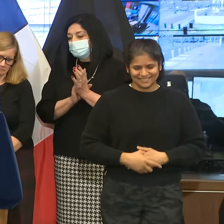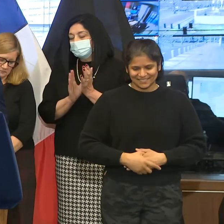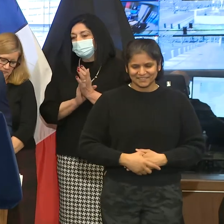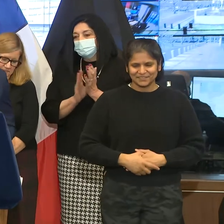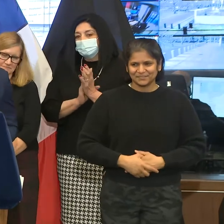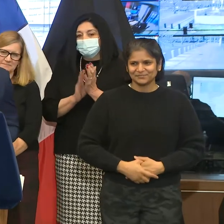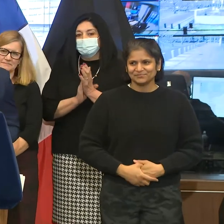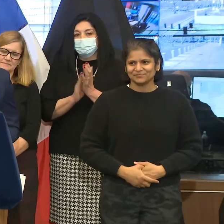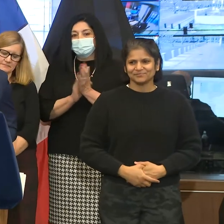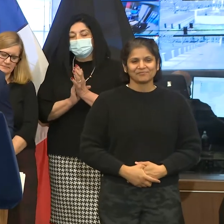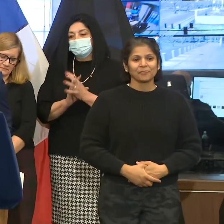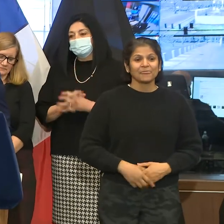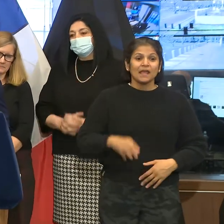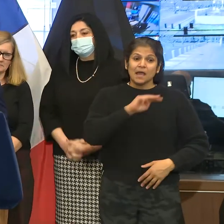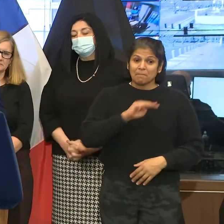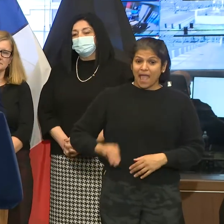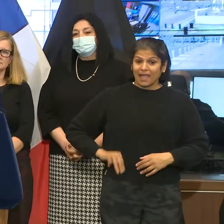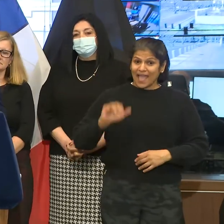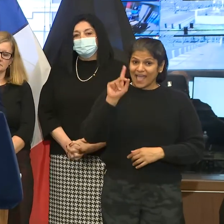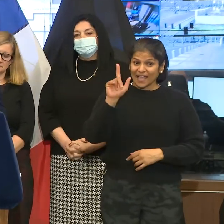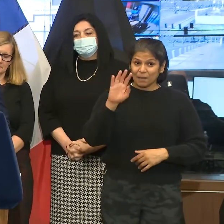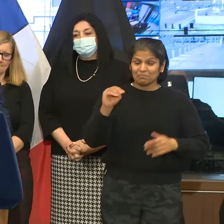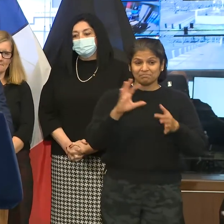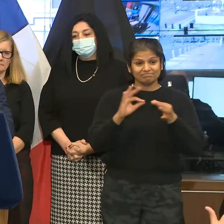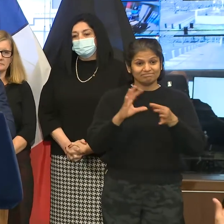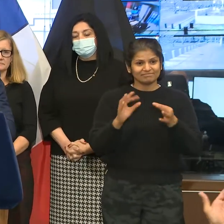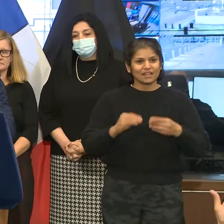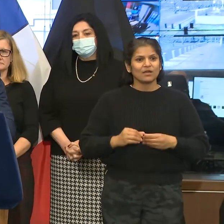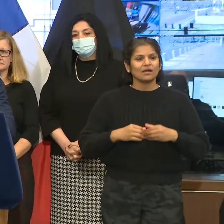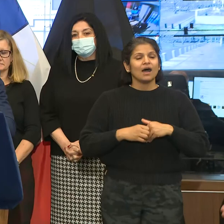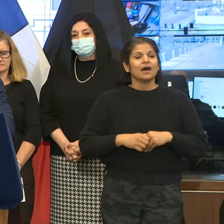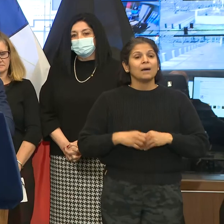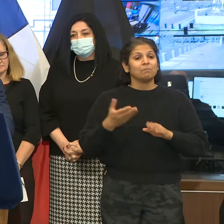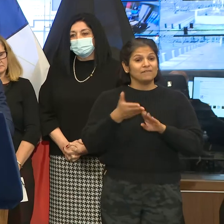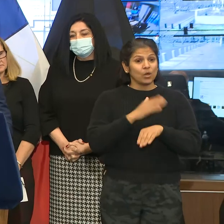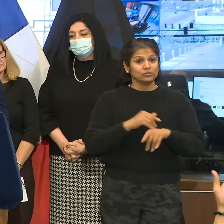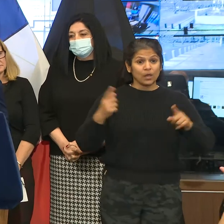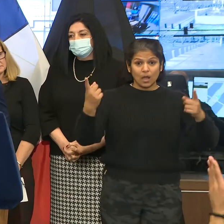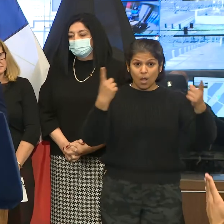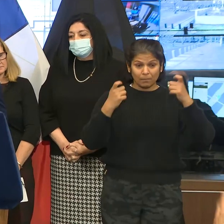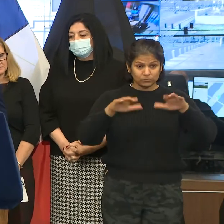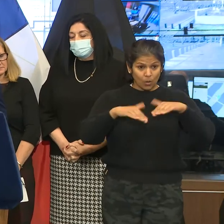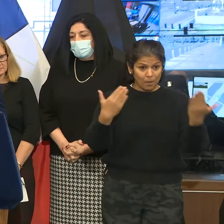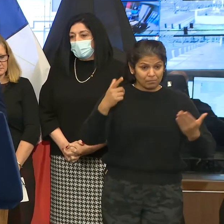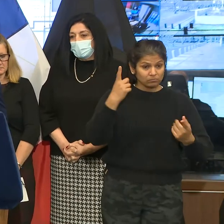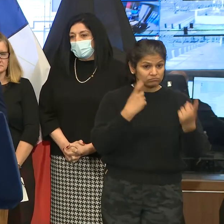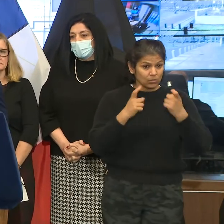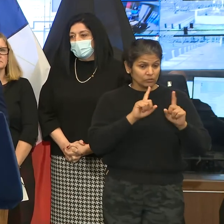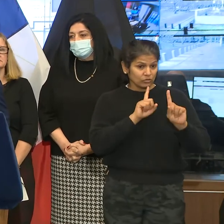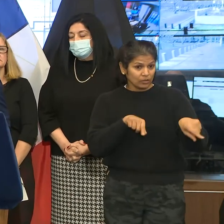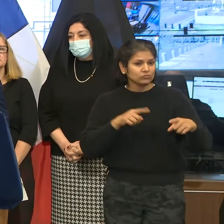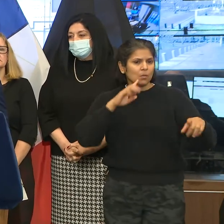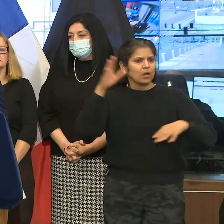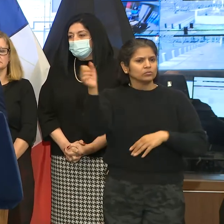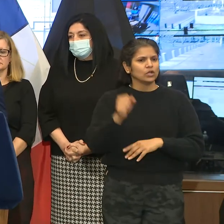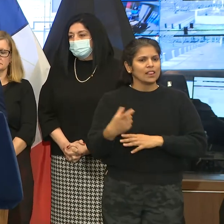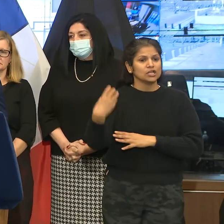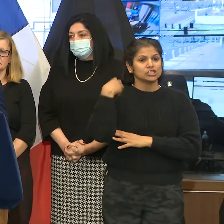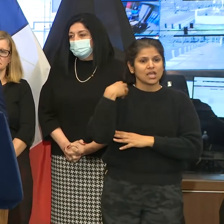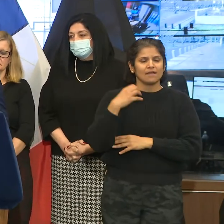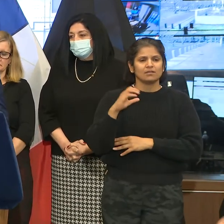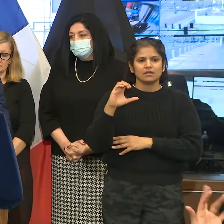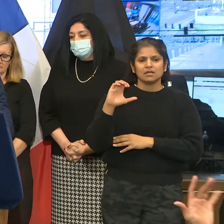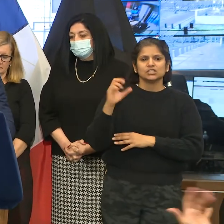Thank you so much. Before we open up to questions, I'm going to bring on the chair of the Committee of Fire and Emergency Management, good